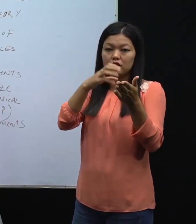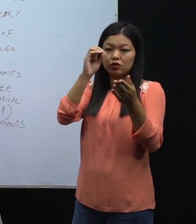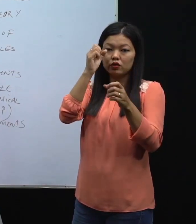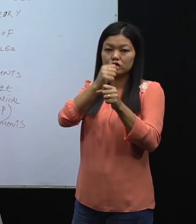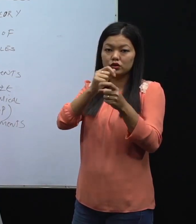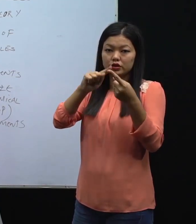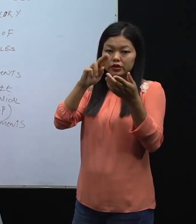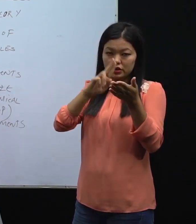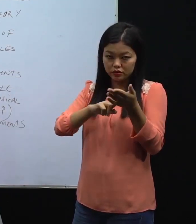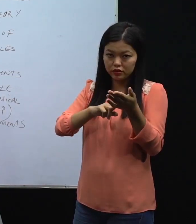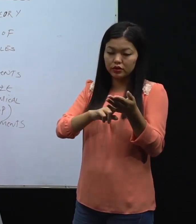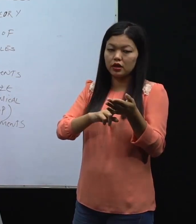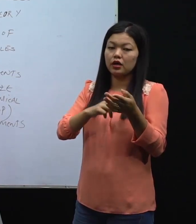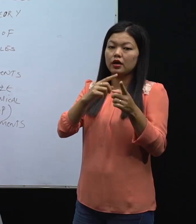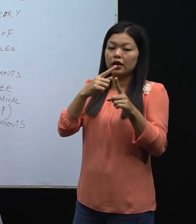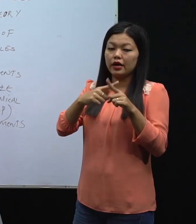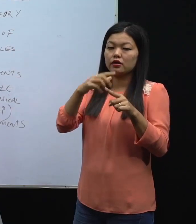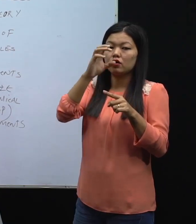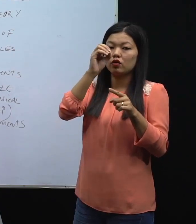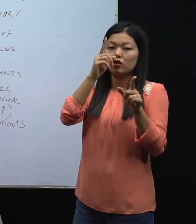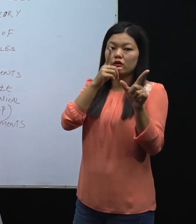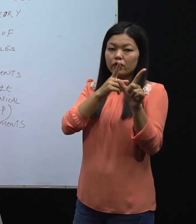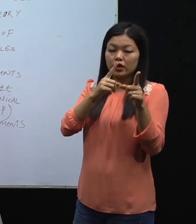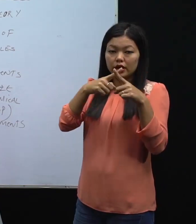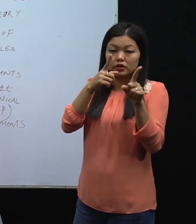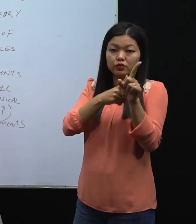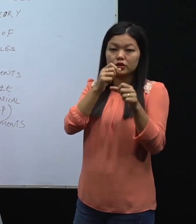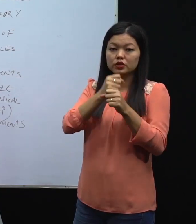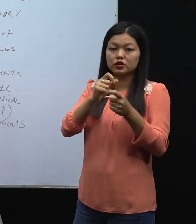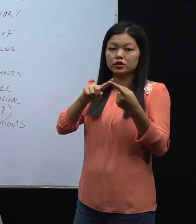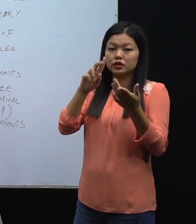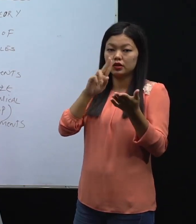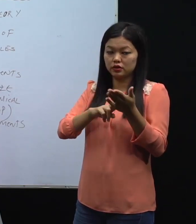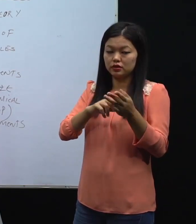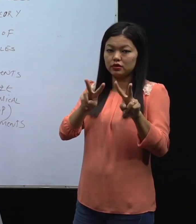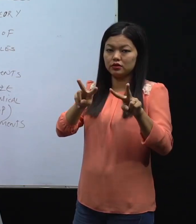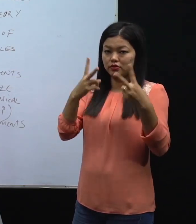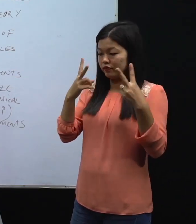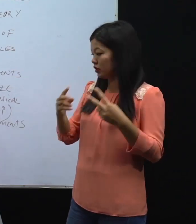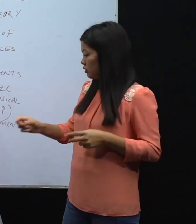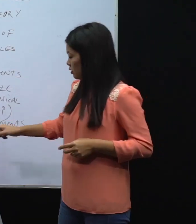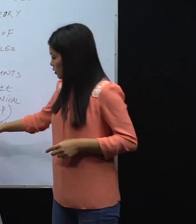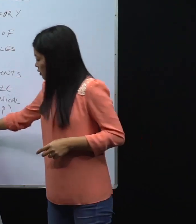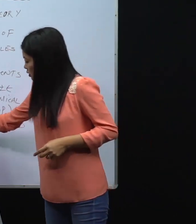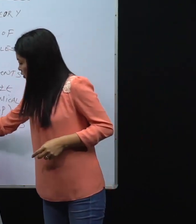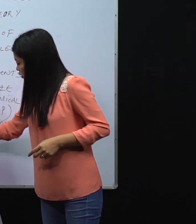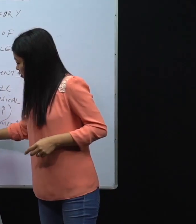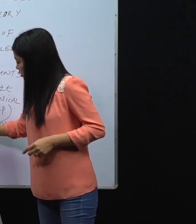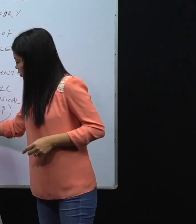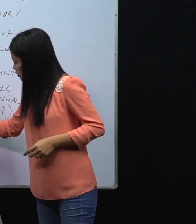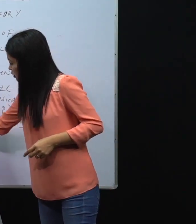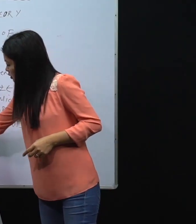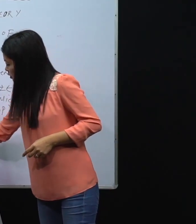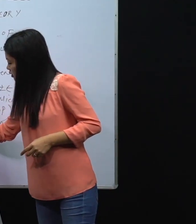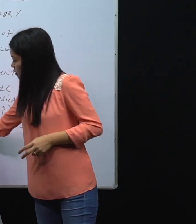different, their size, their shape, their mass, their chemical properties will be different. Okay, so students,